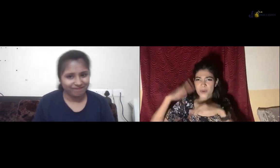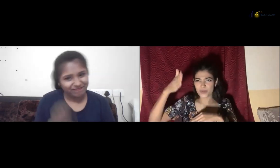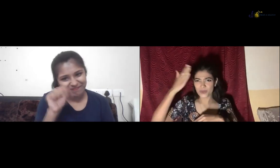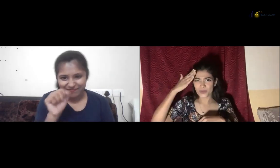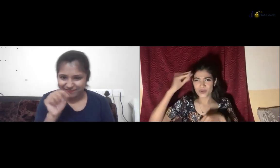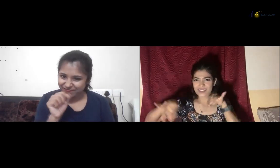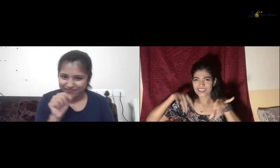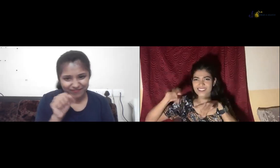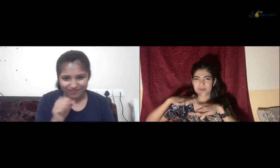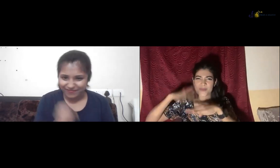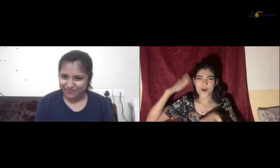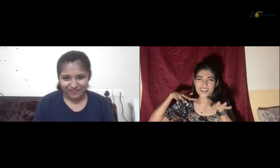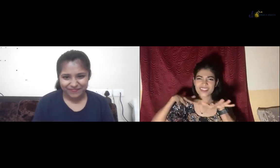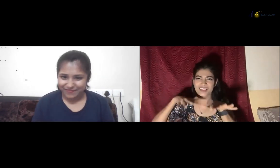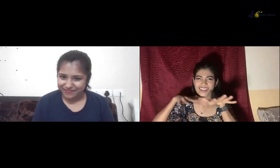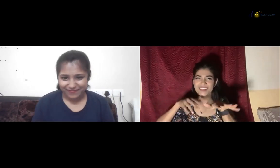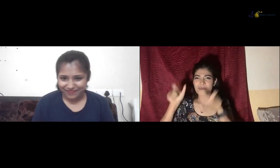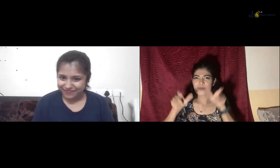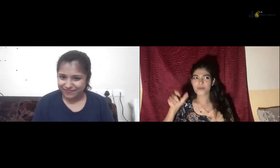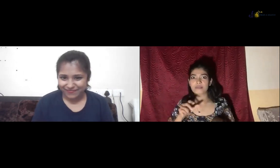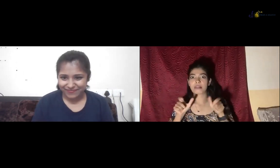is more like traffic.